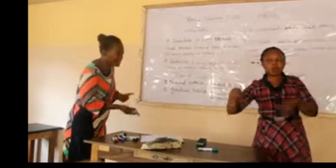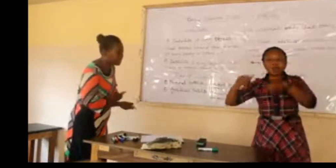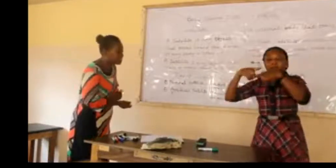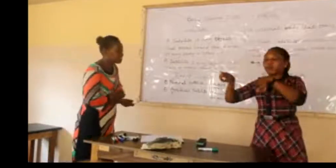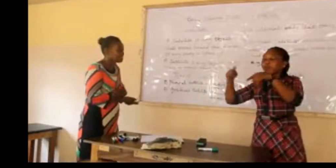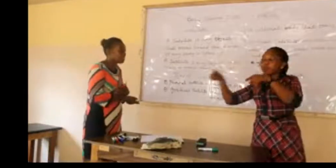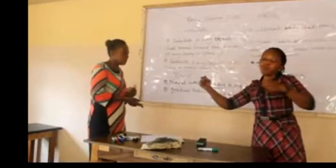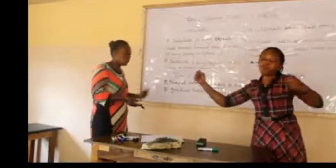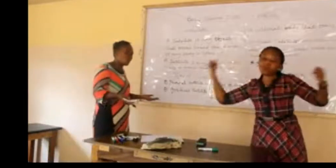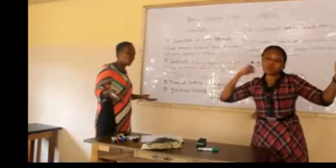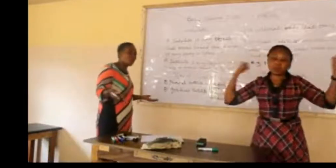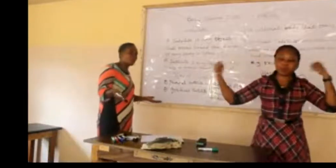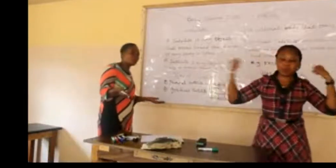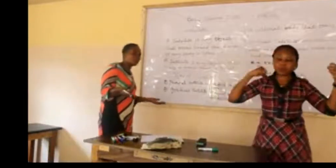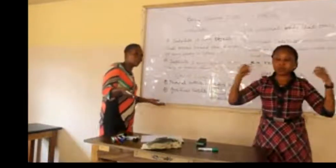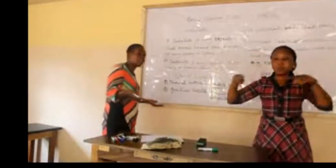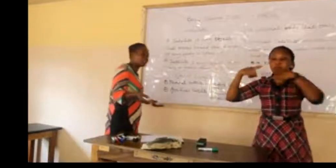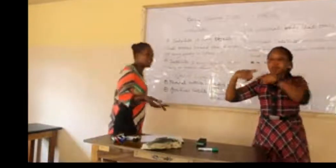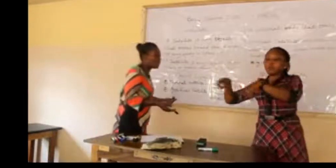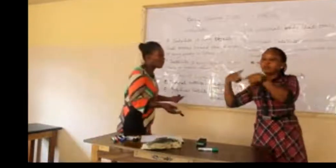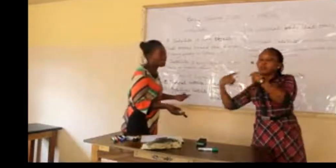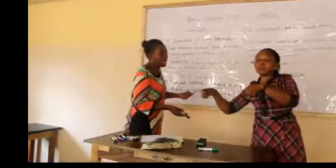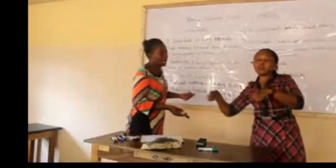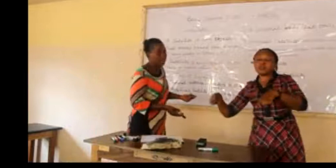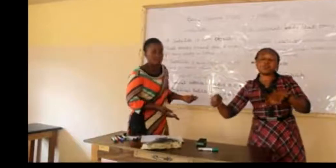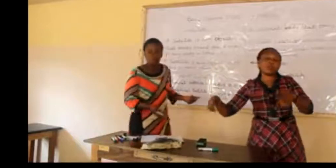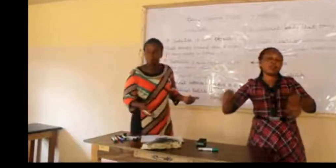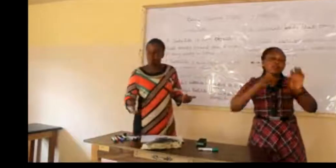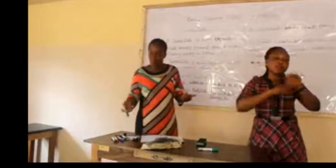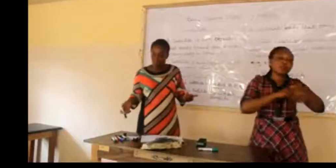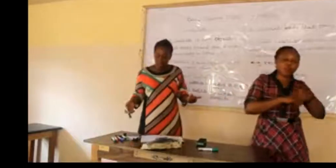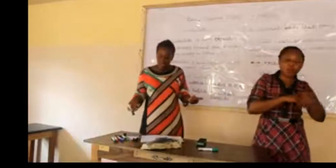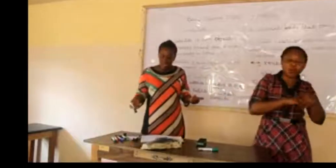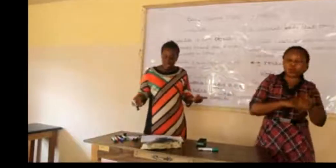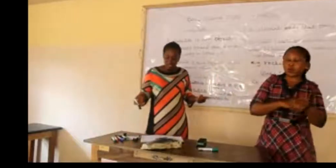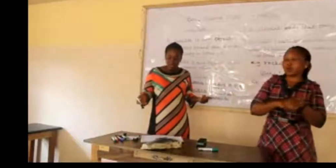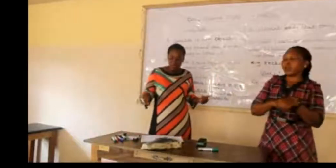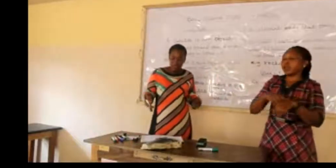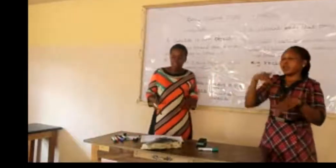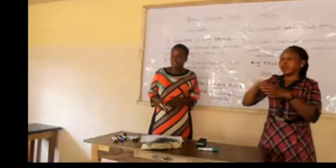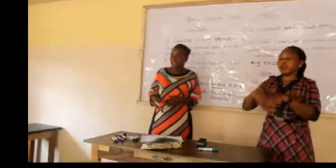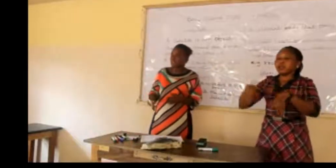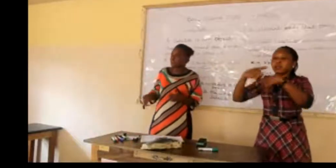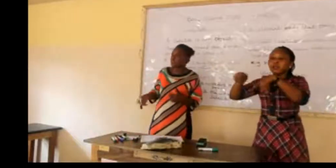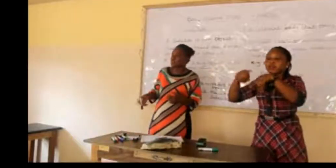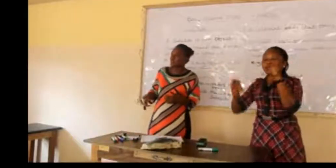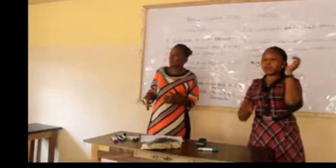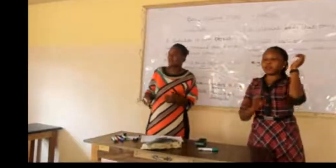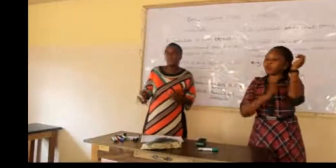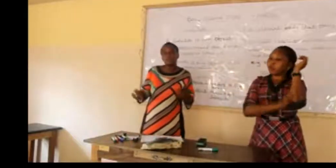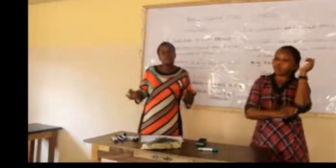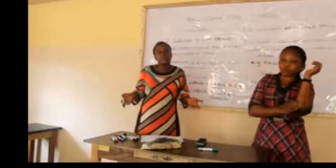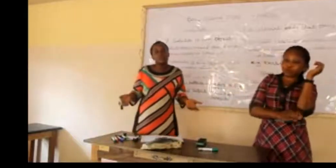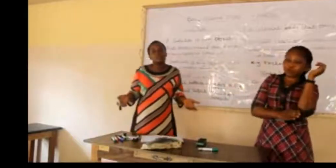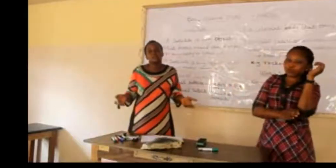sports event of one country and the other. All these are the uses